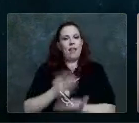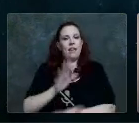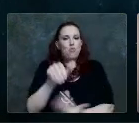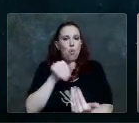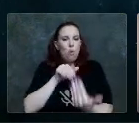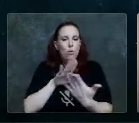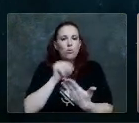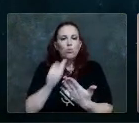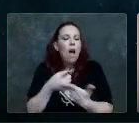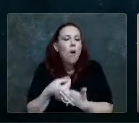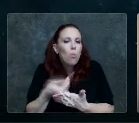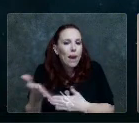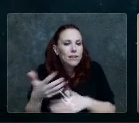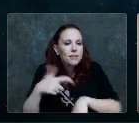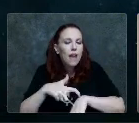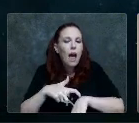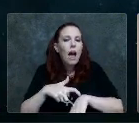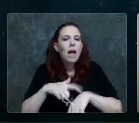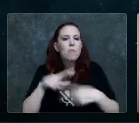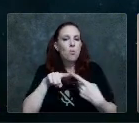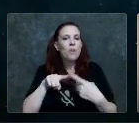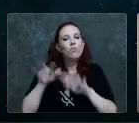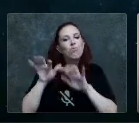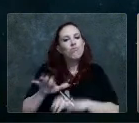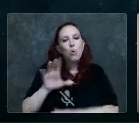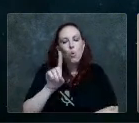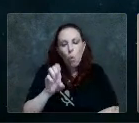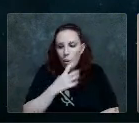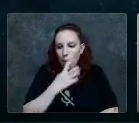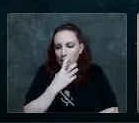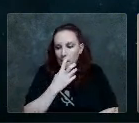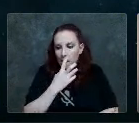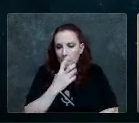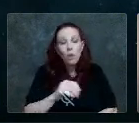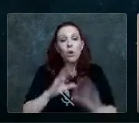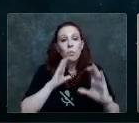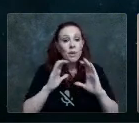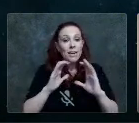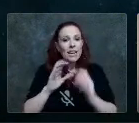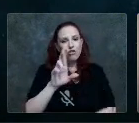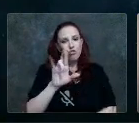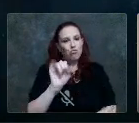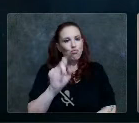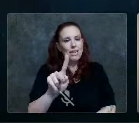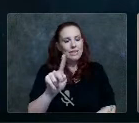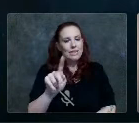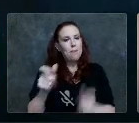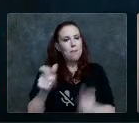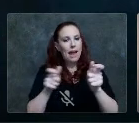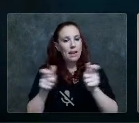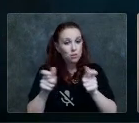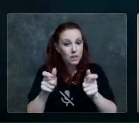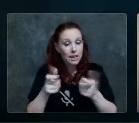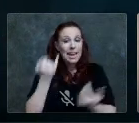time on when you're writing code. So here's the thing about communication is that it's risk management. And if you are very confident in